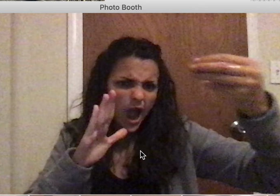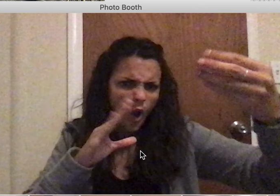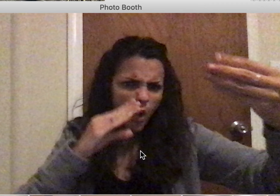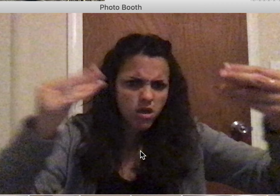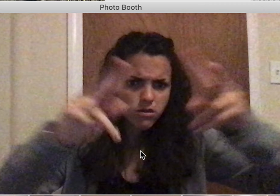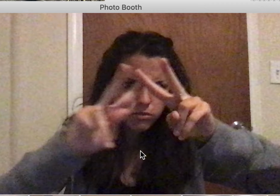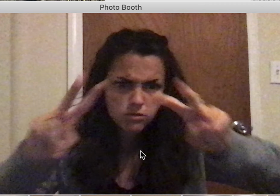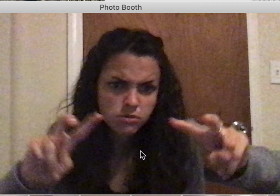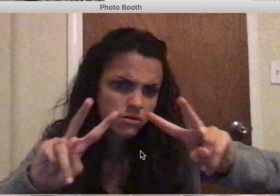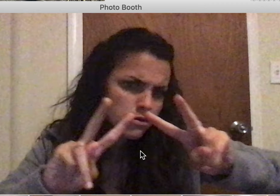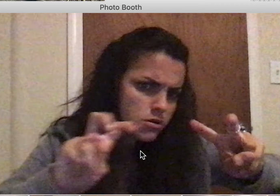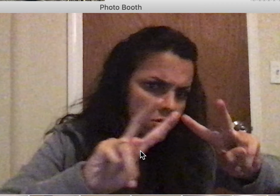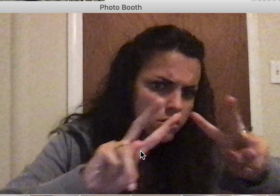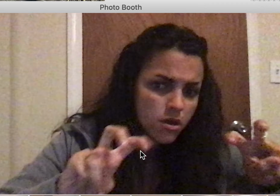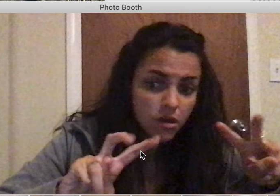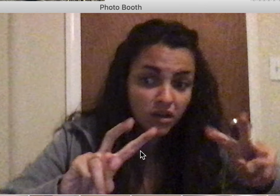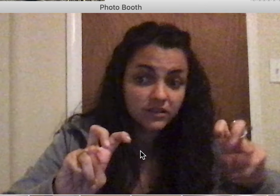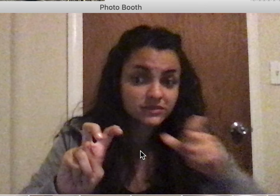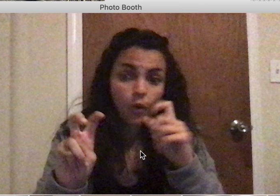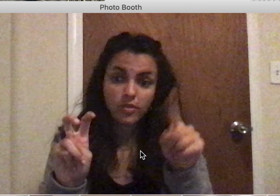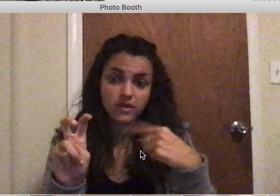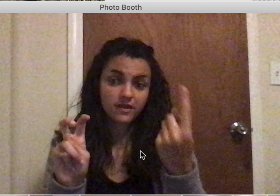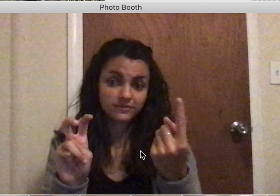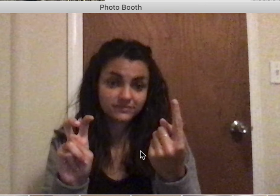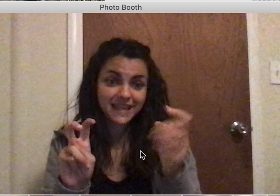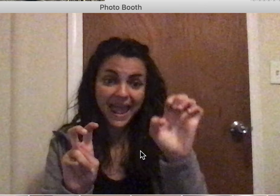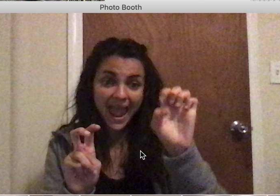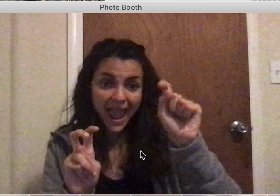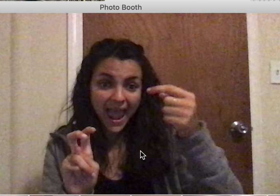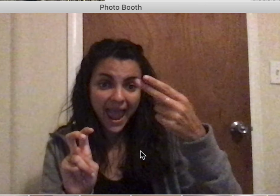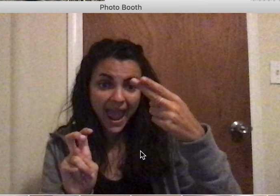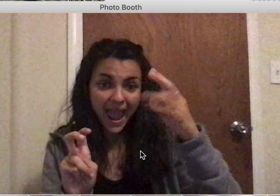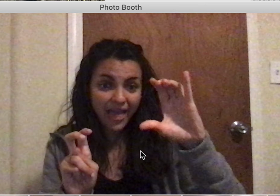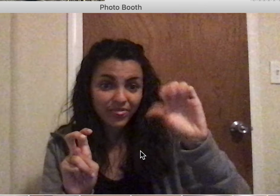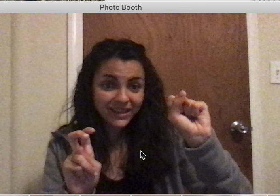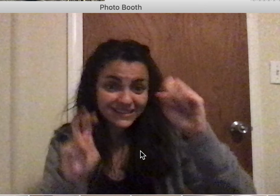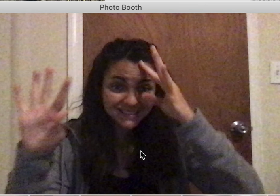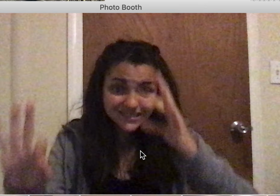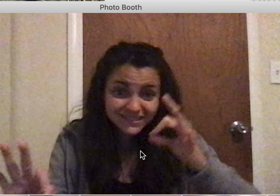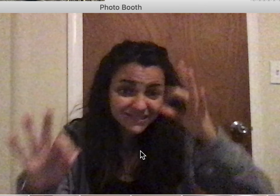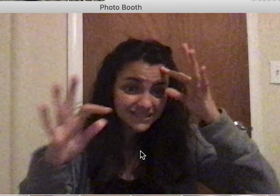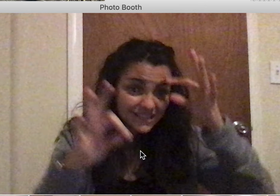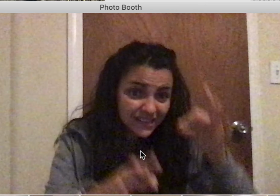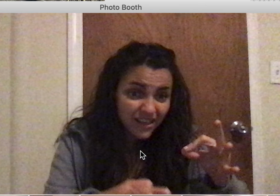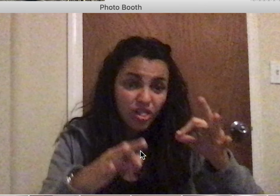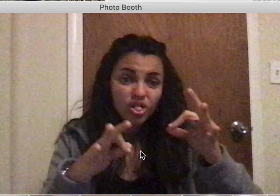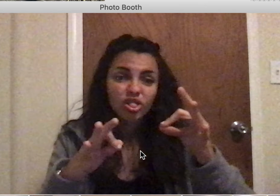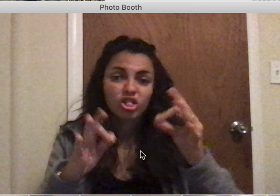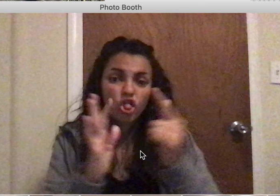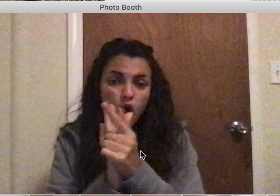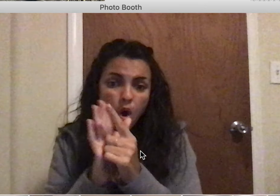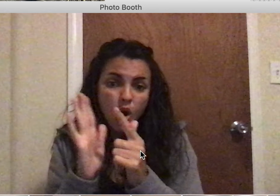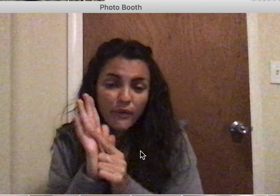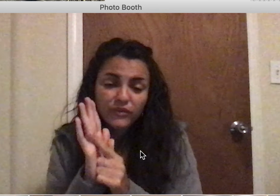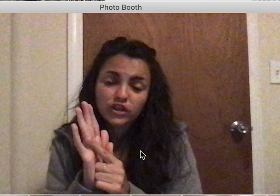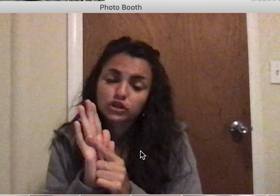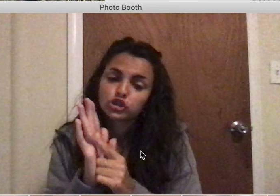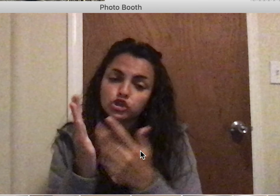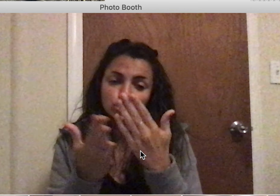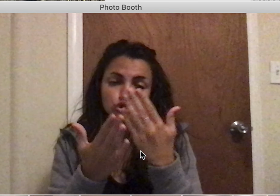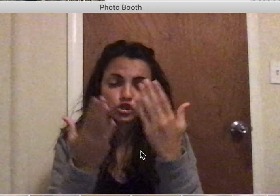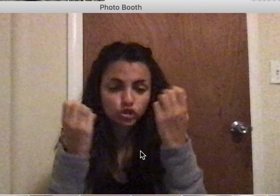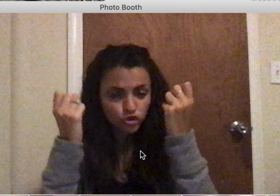ethics, into law. There's a whole umbrella of different things that you can do